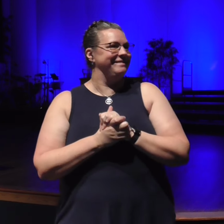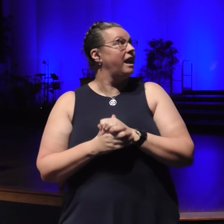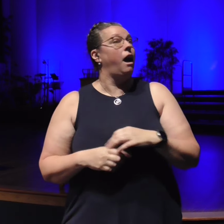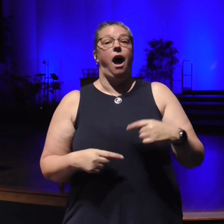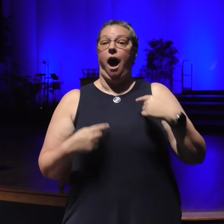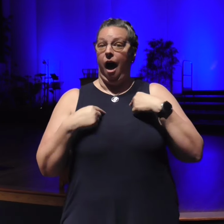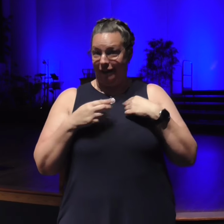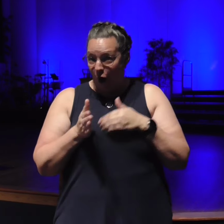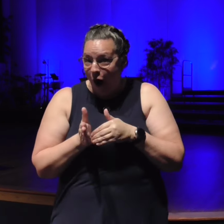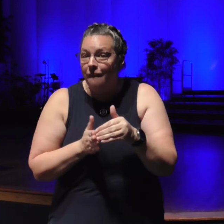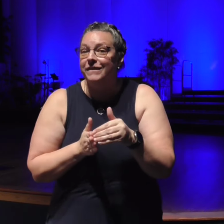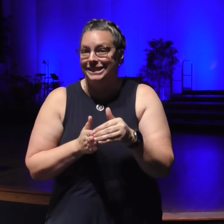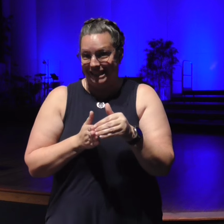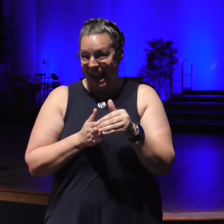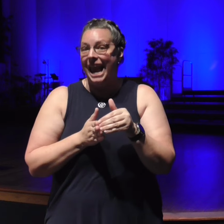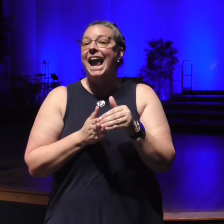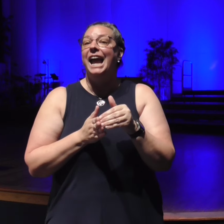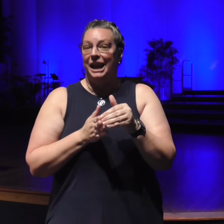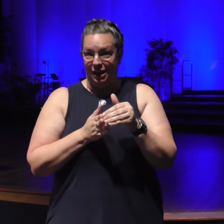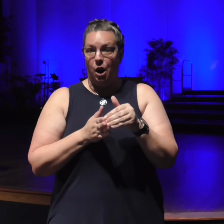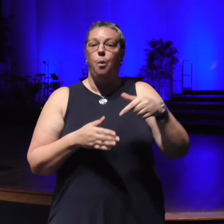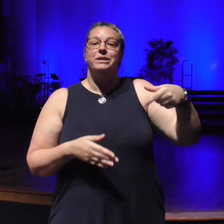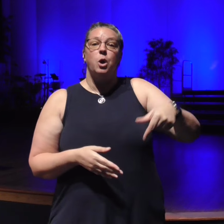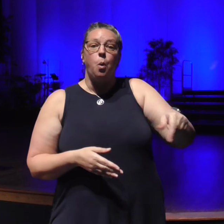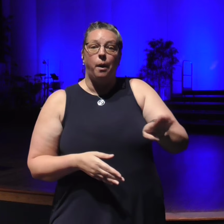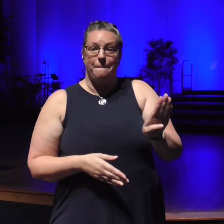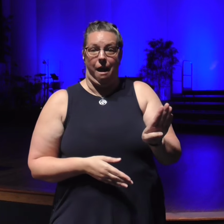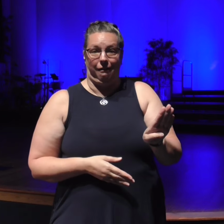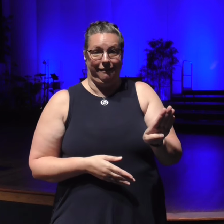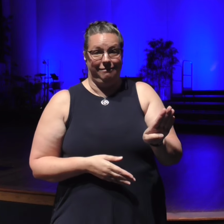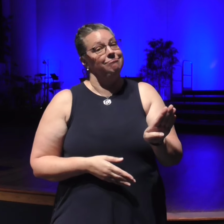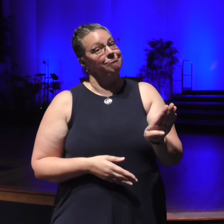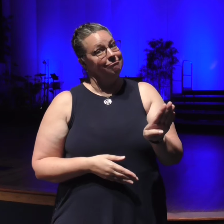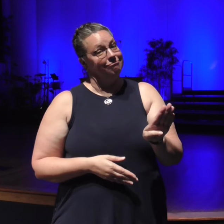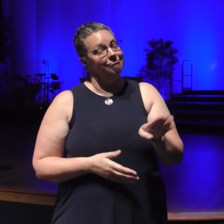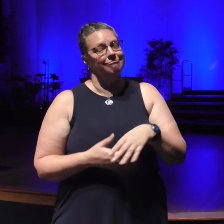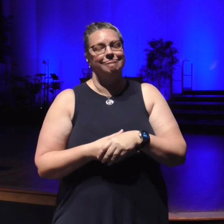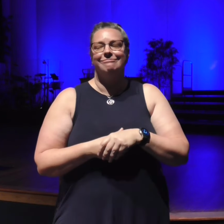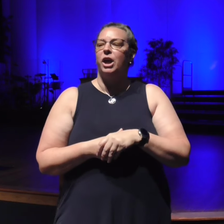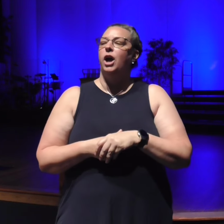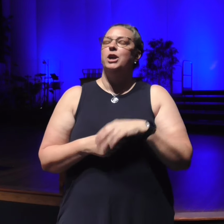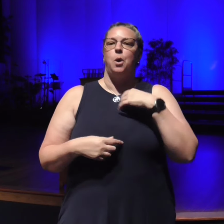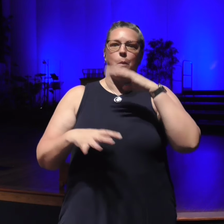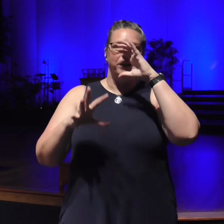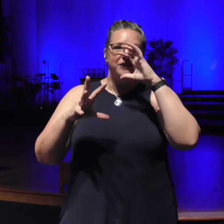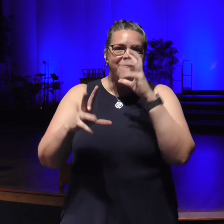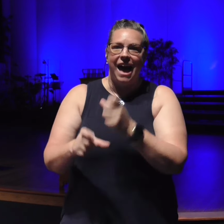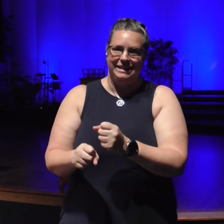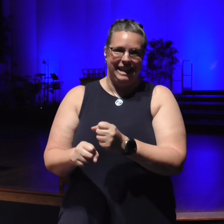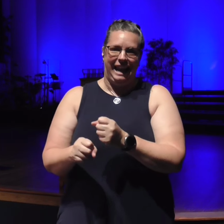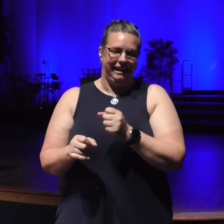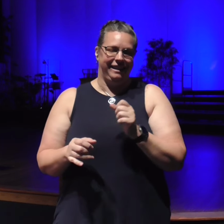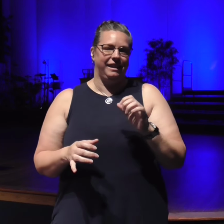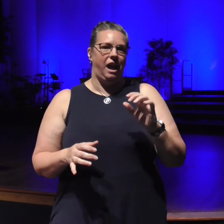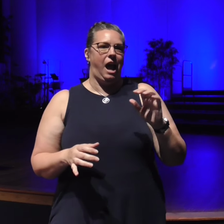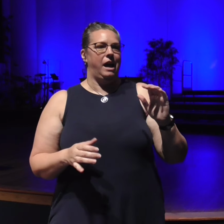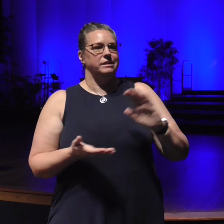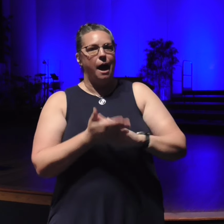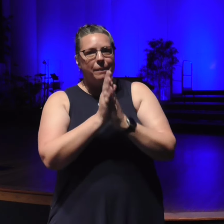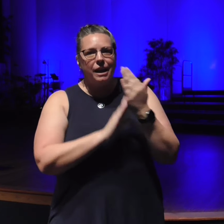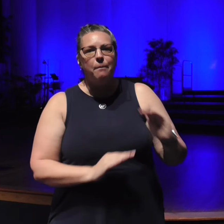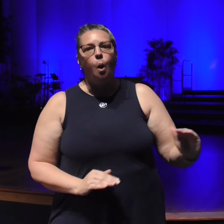I often actually was even the quarterback. And so what's so fascinating is, that was something as I got